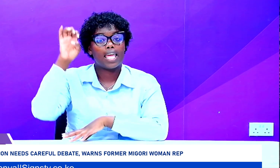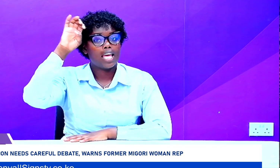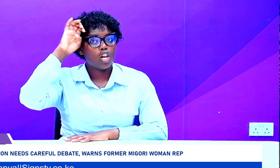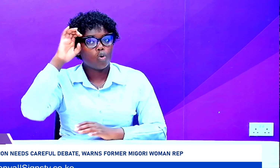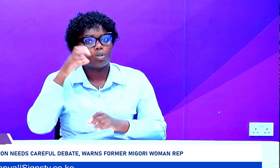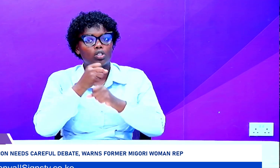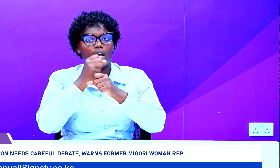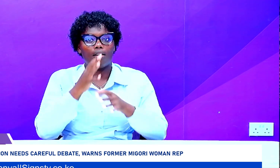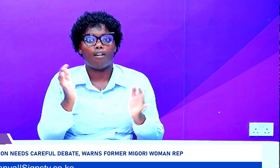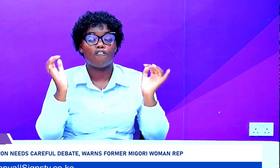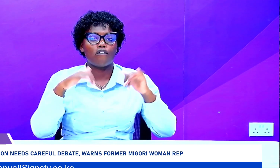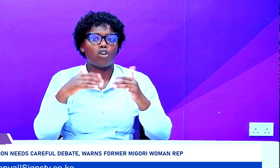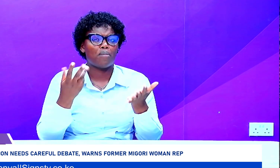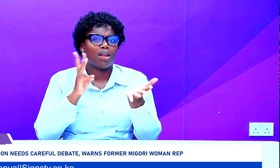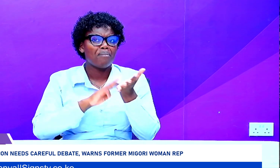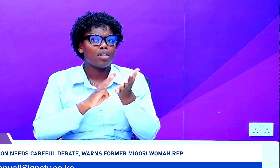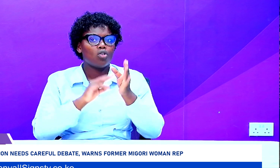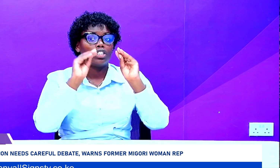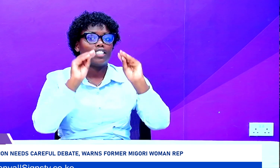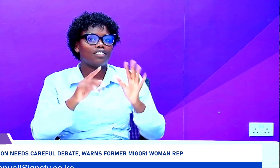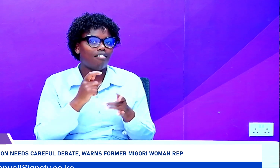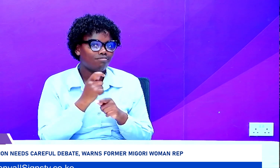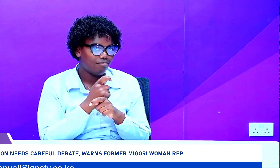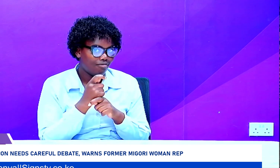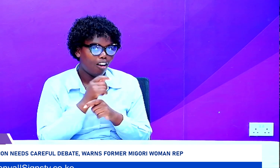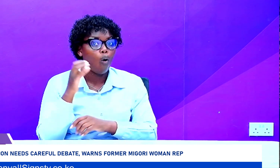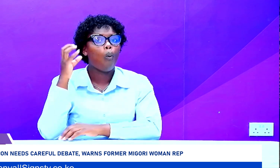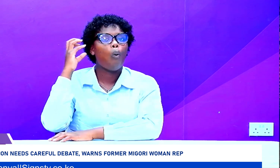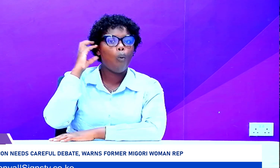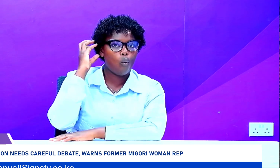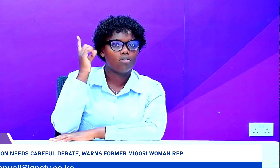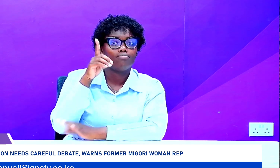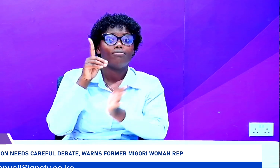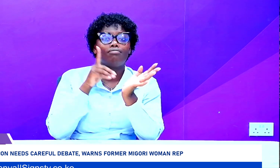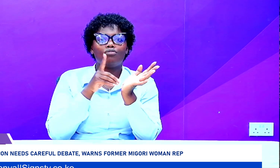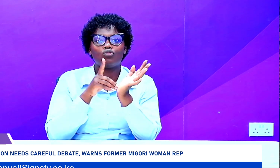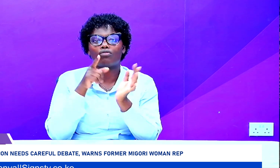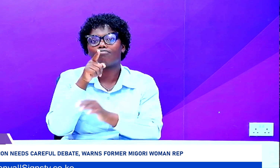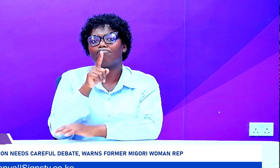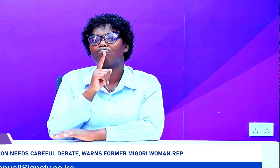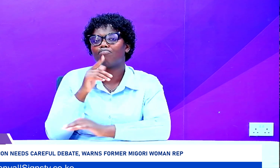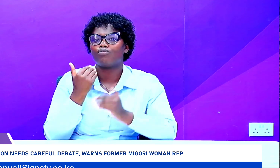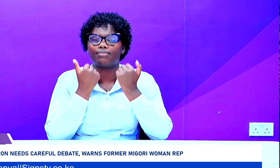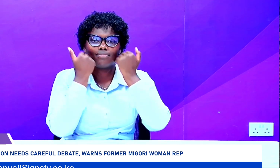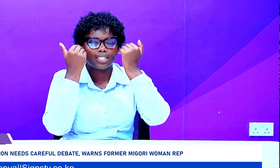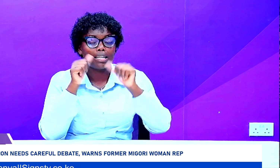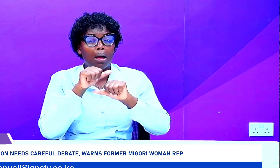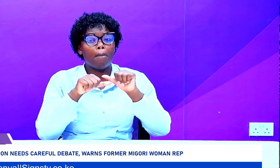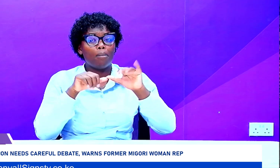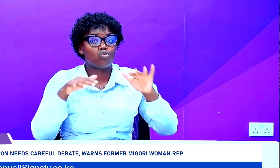Speaking at an education stakeholders forum at Migori Teachers Training College, Dr. Othiambo stressed that the